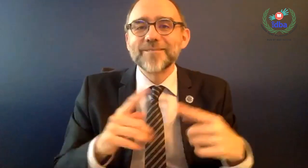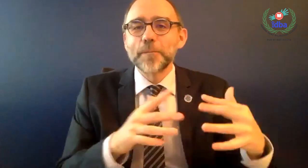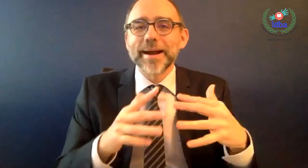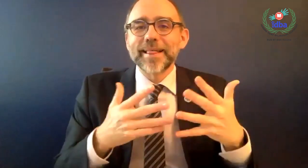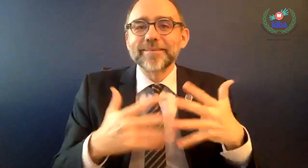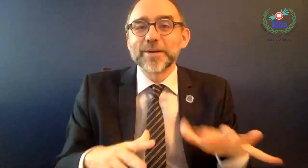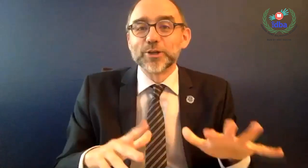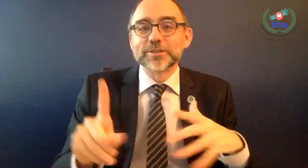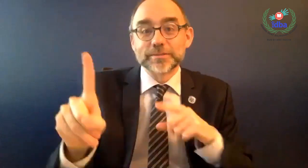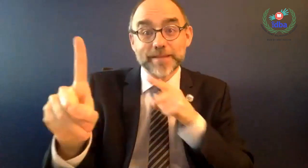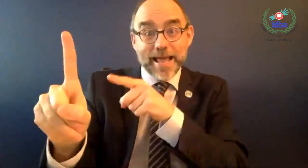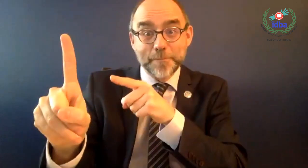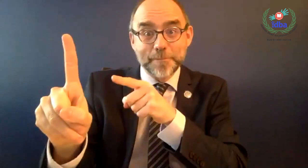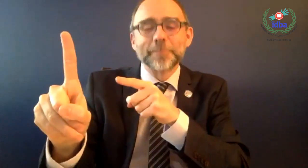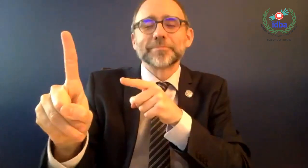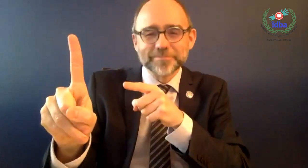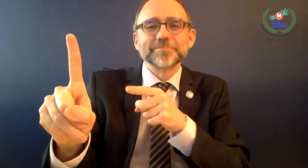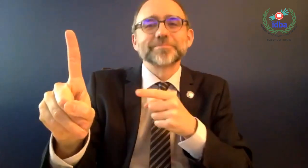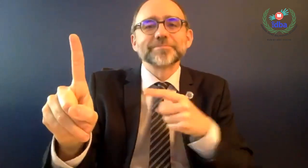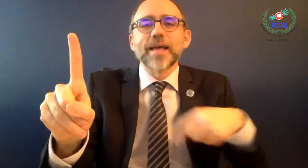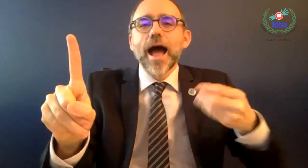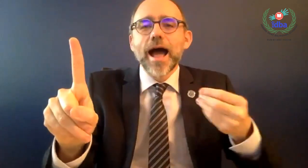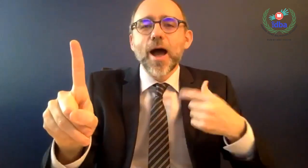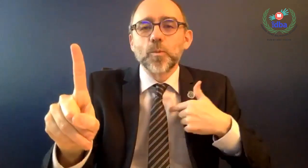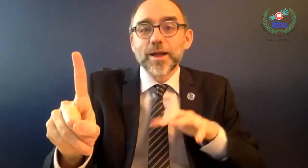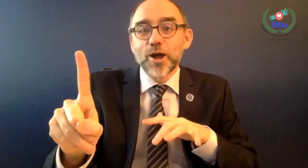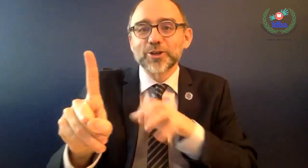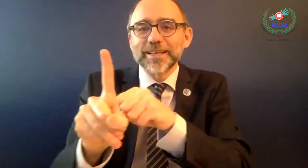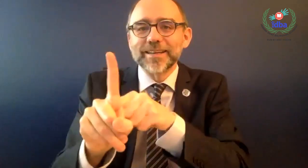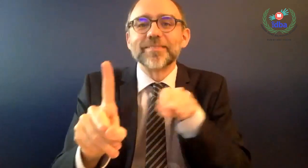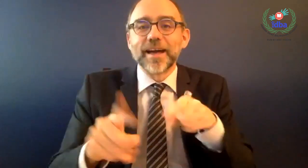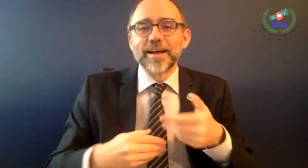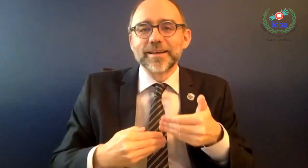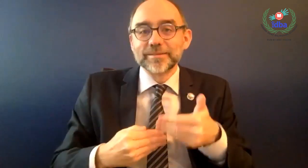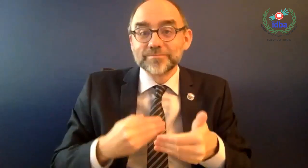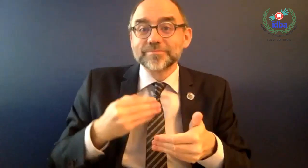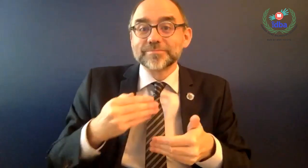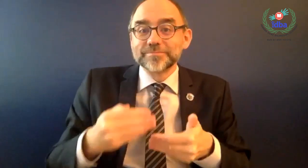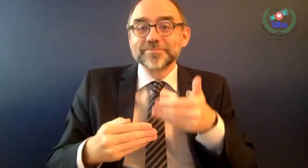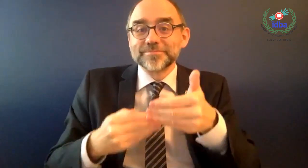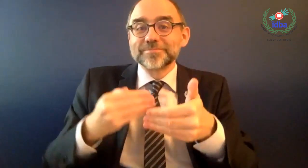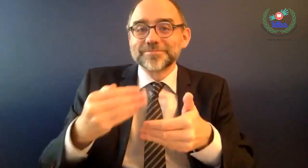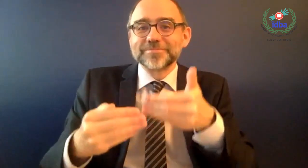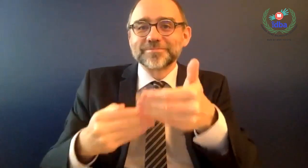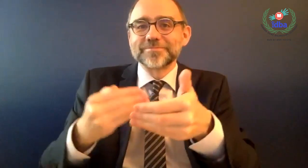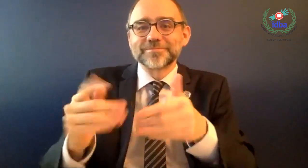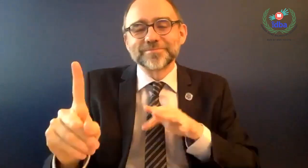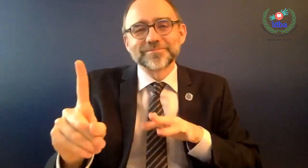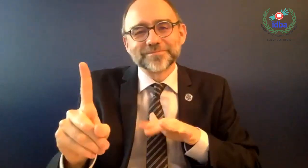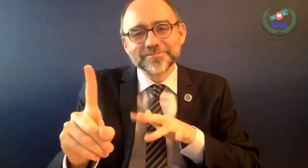a common aim, then it is said that half the battle is won. And then we strive and then we work towards it to achieve